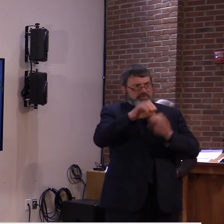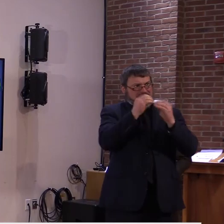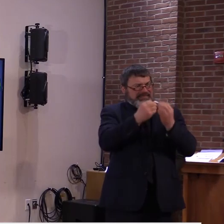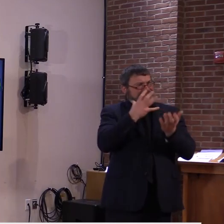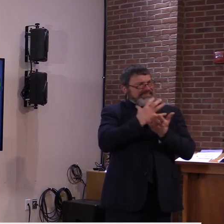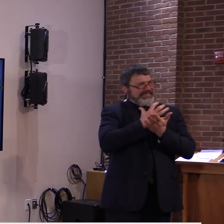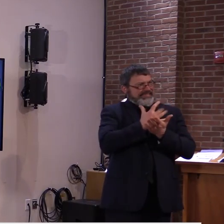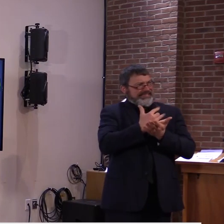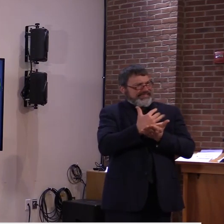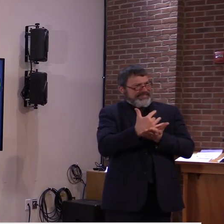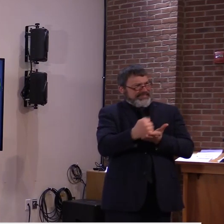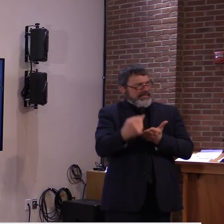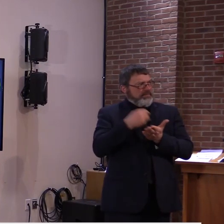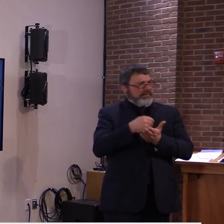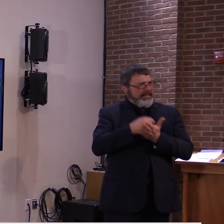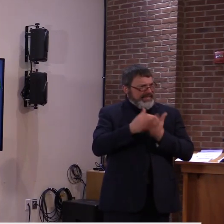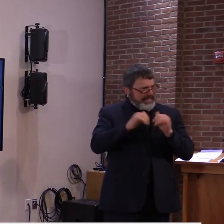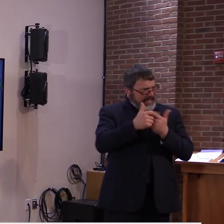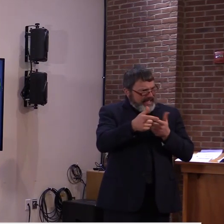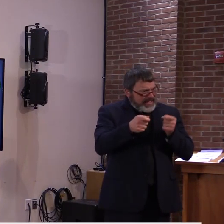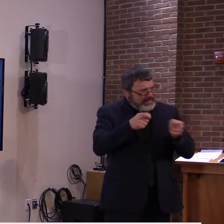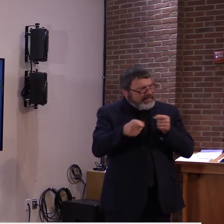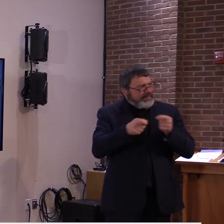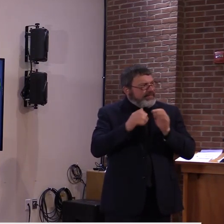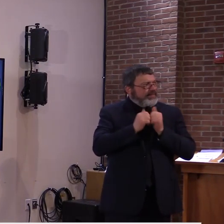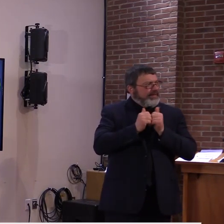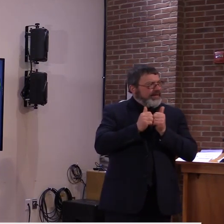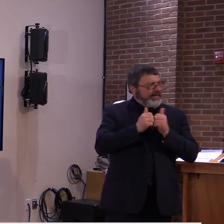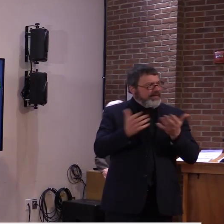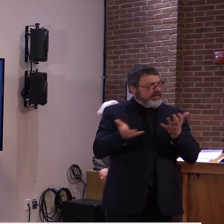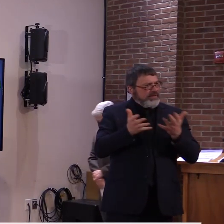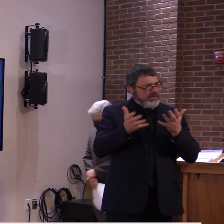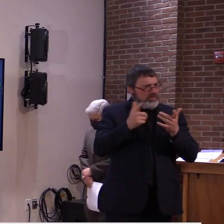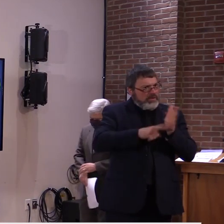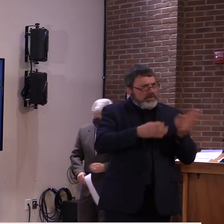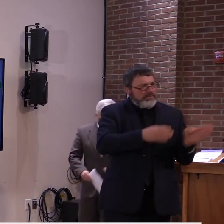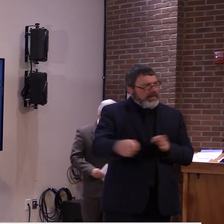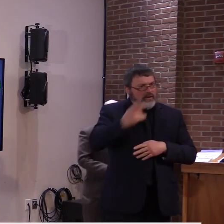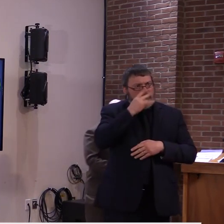how organizations for the homeless are coping with the